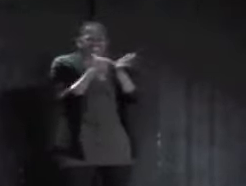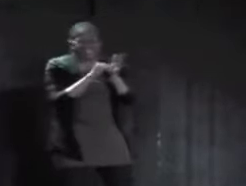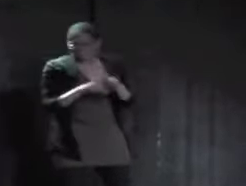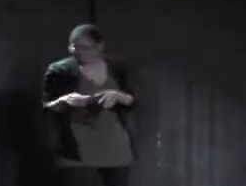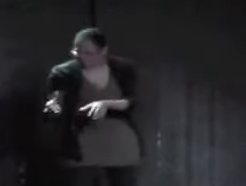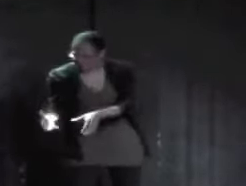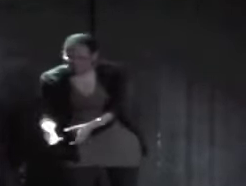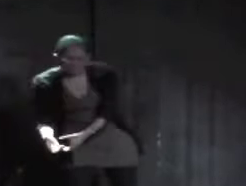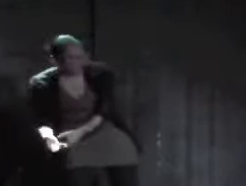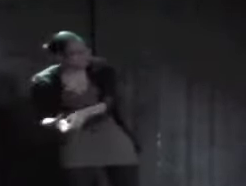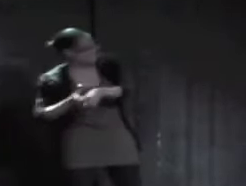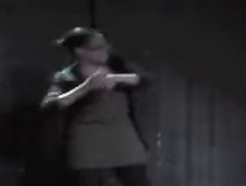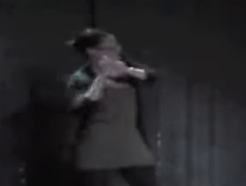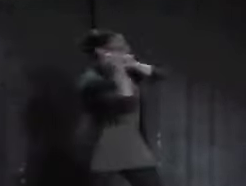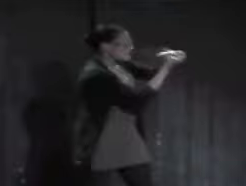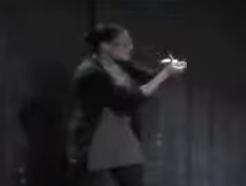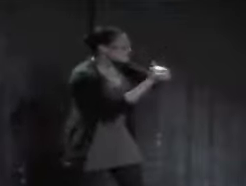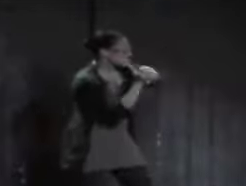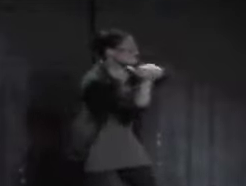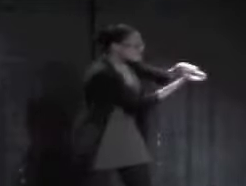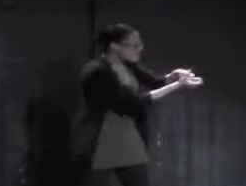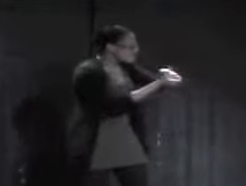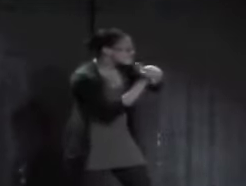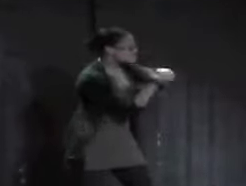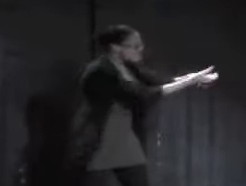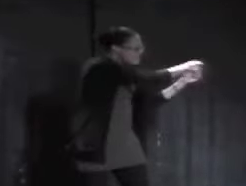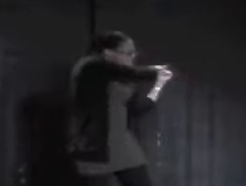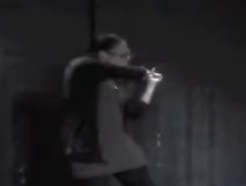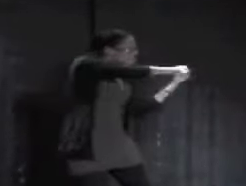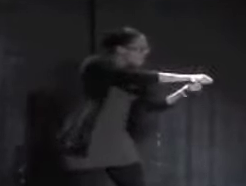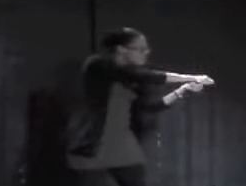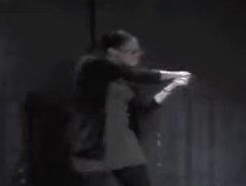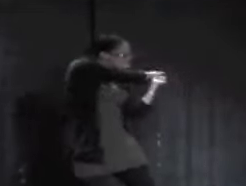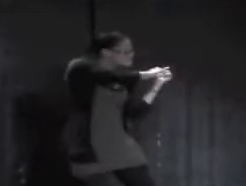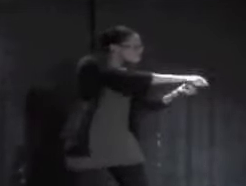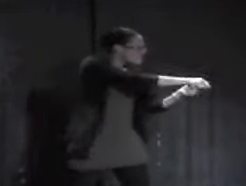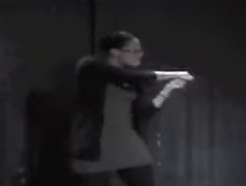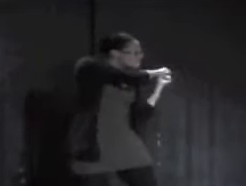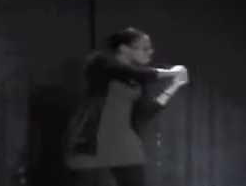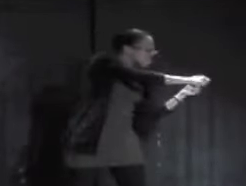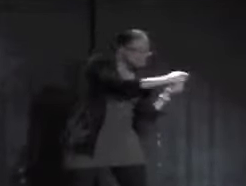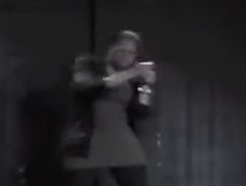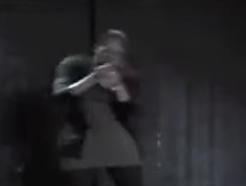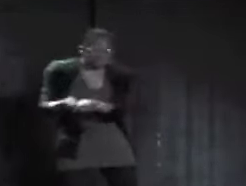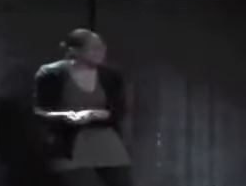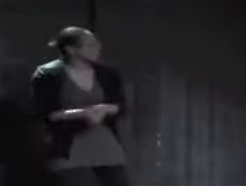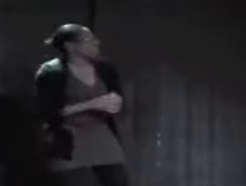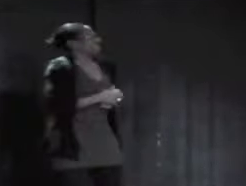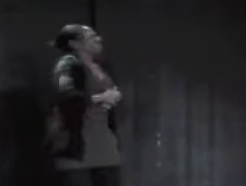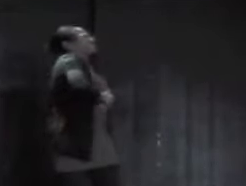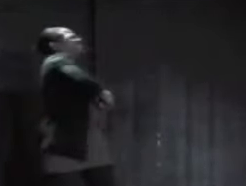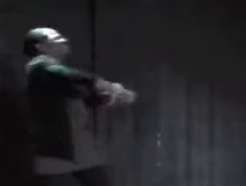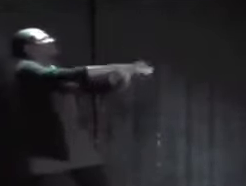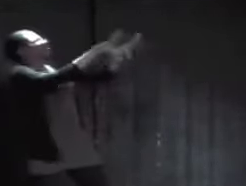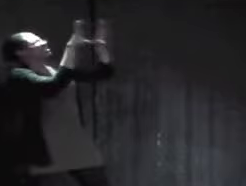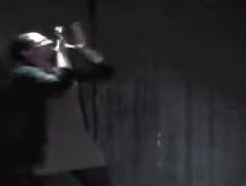All right, let me try this again. Takes his axe, and he continues to chop away at the tree. Puts it down and screams